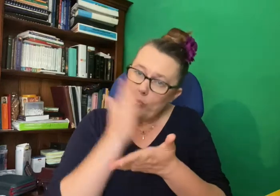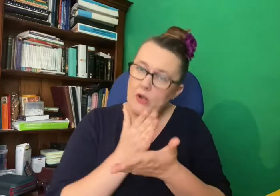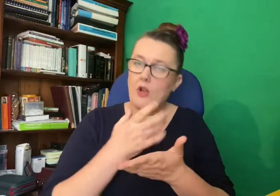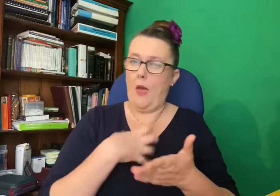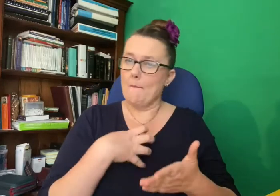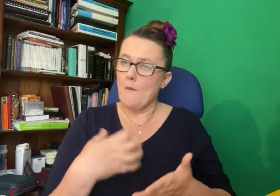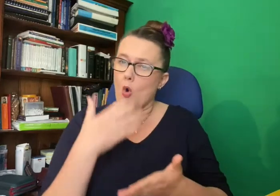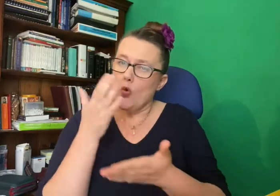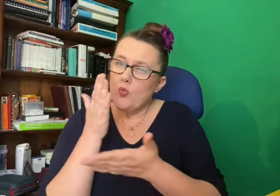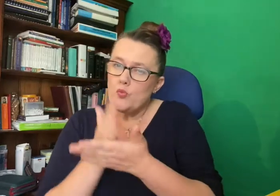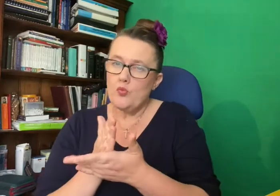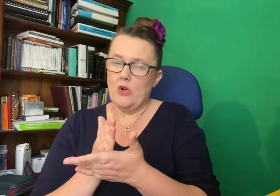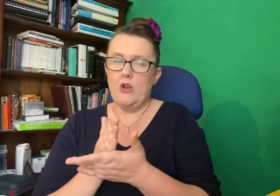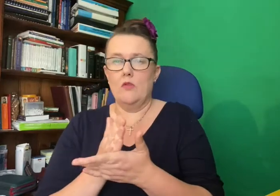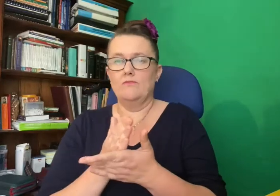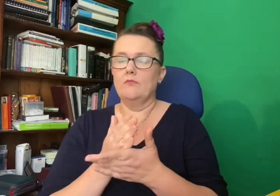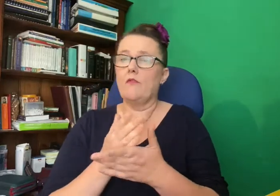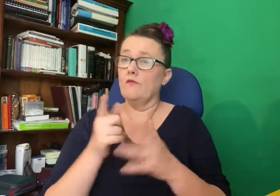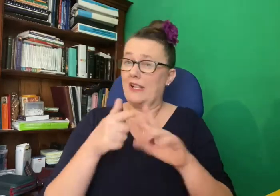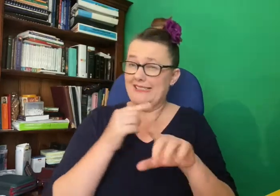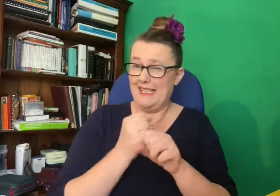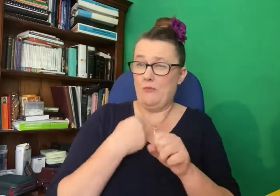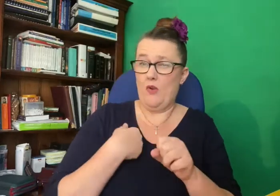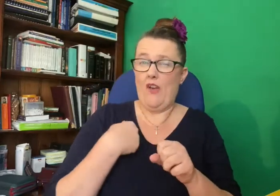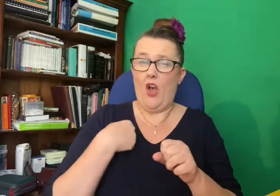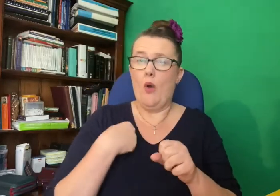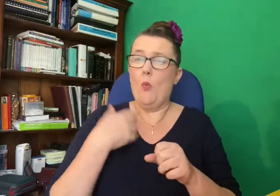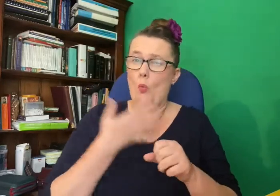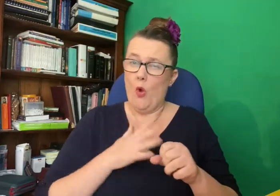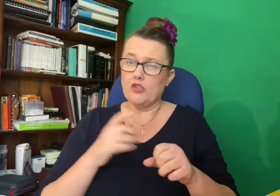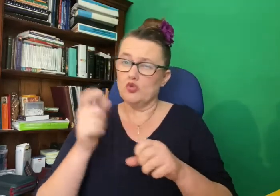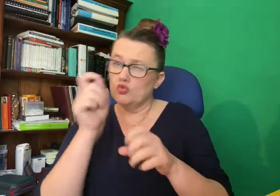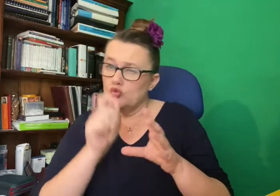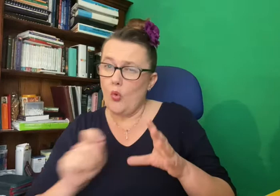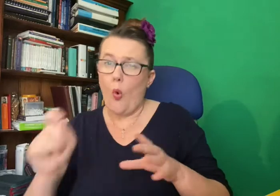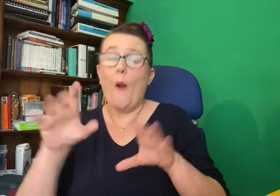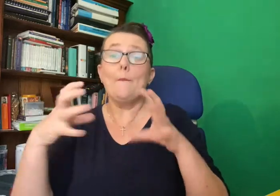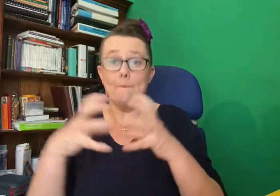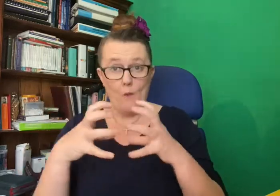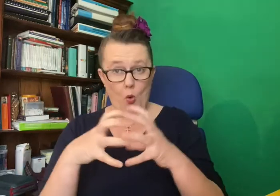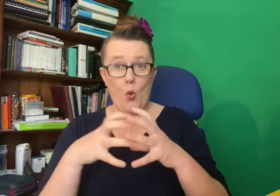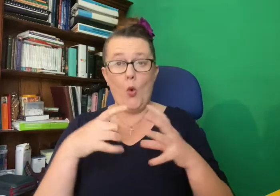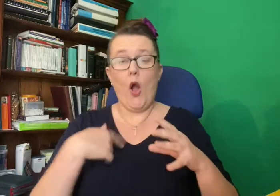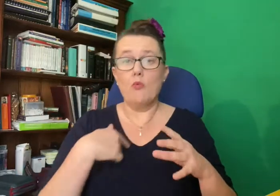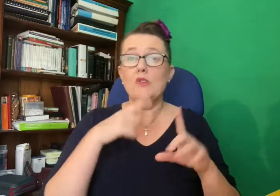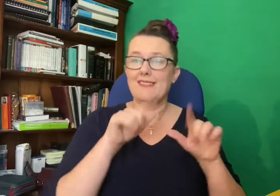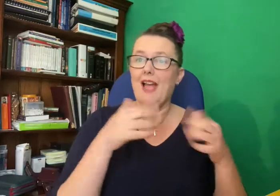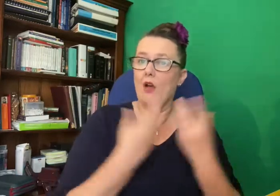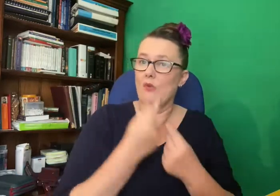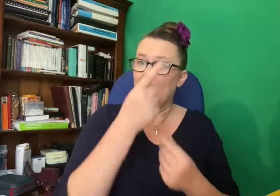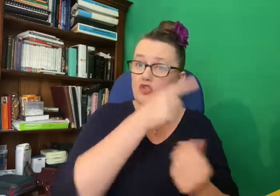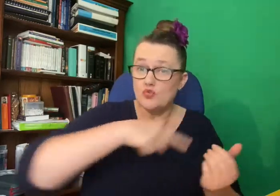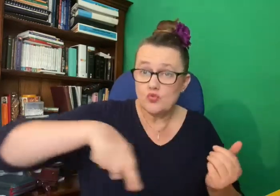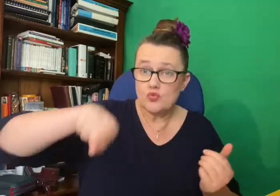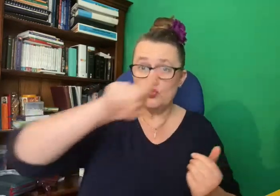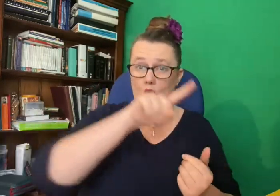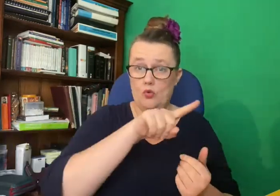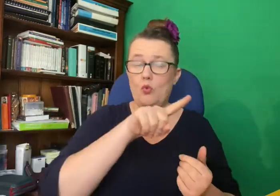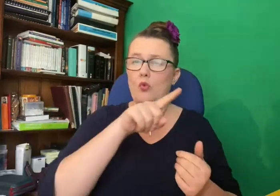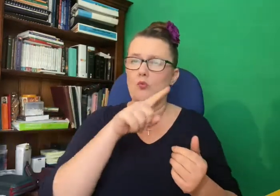And when you're wanting to make something look real, for example, let's say I want to draw a ball, I would start with